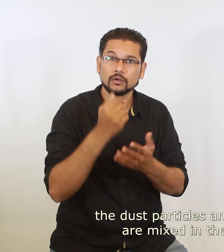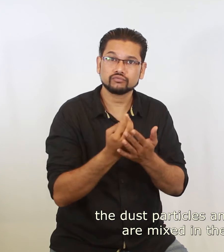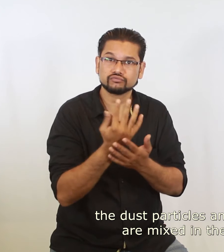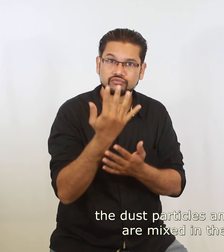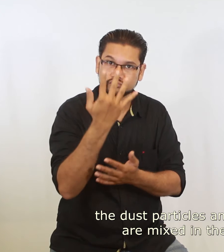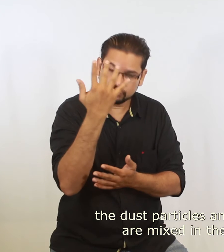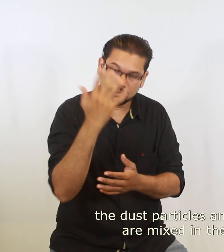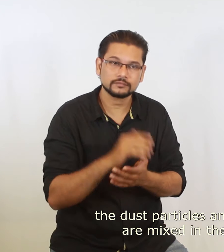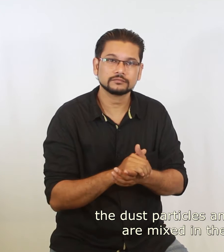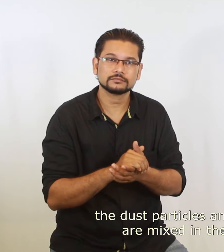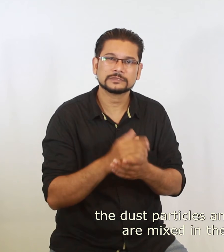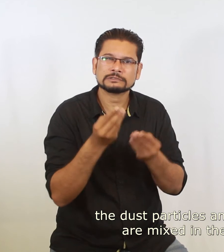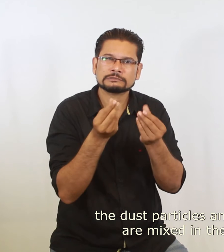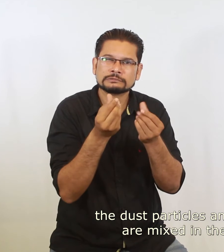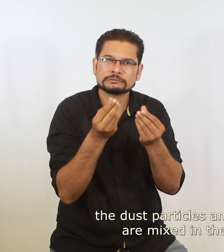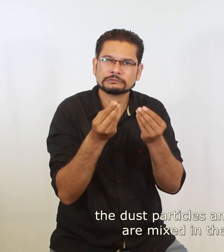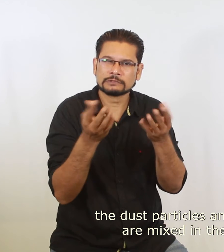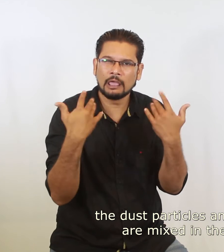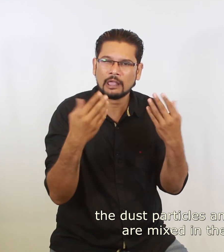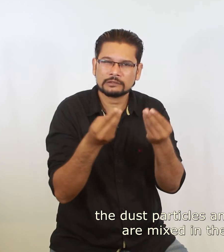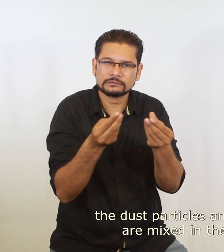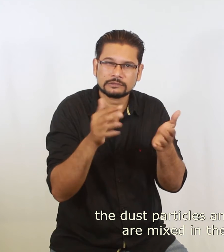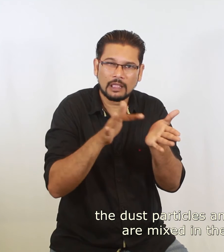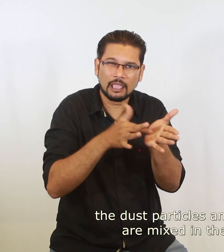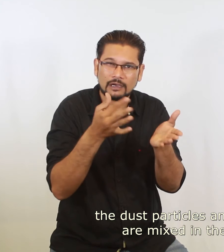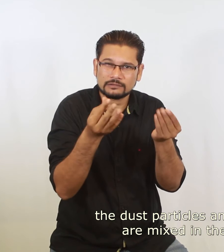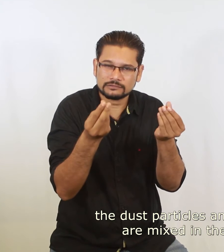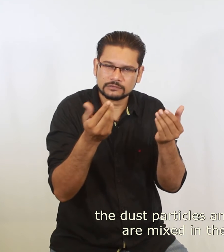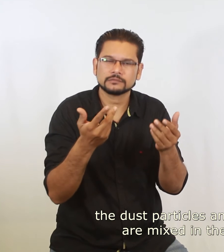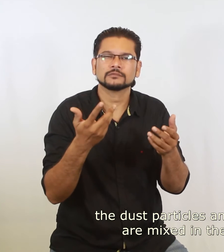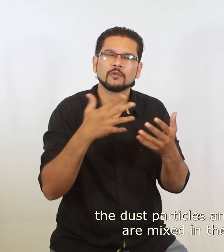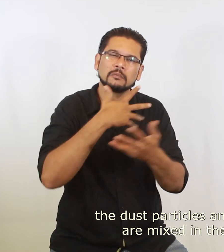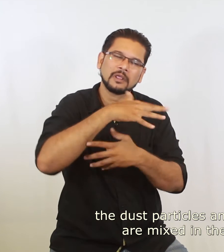the dust particles, and others are mixed in the air.